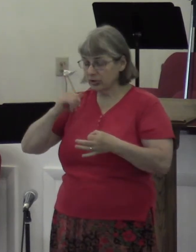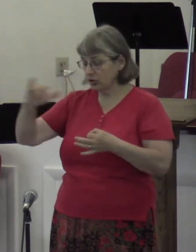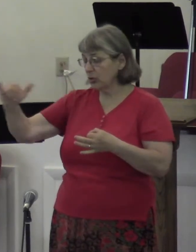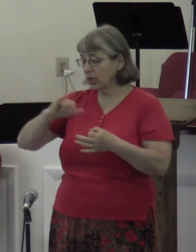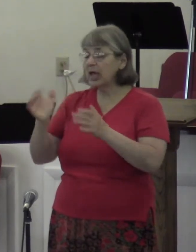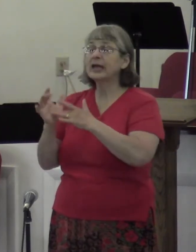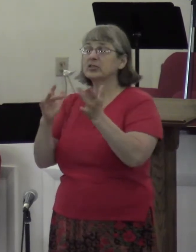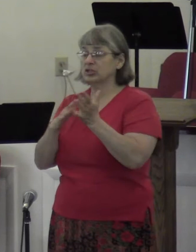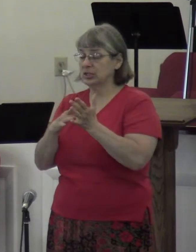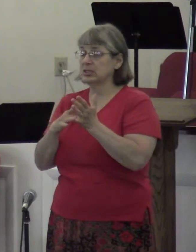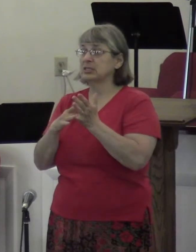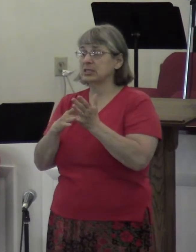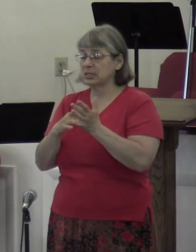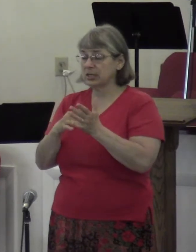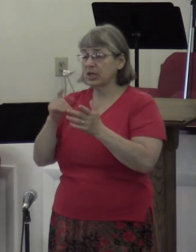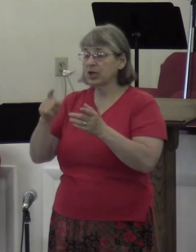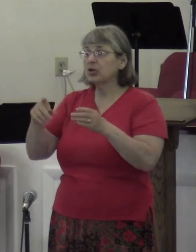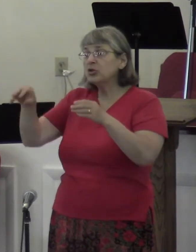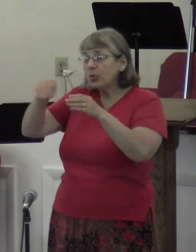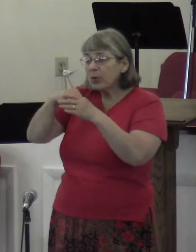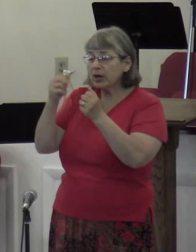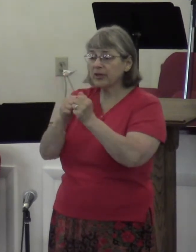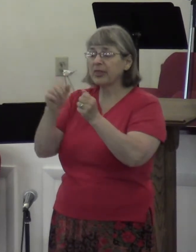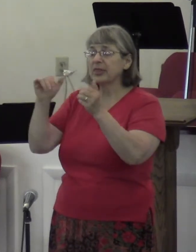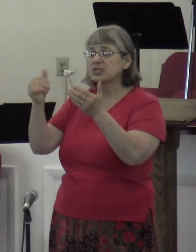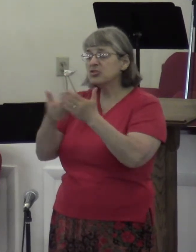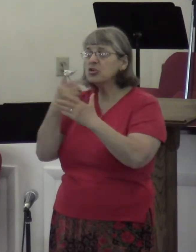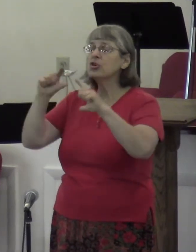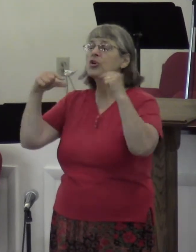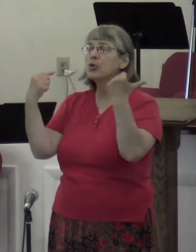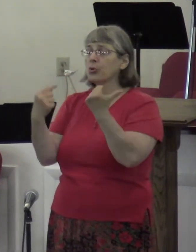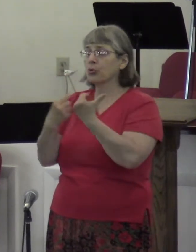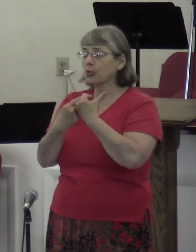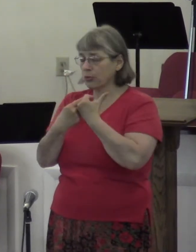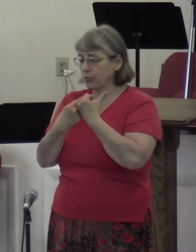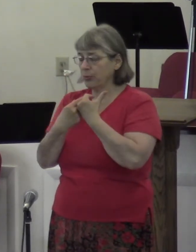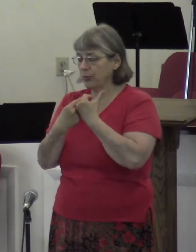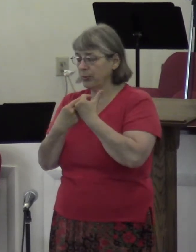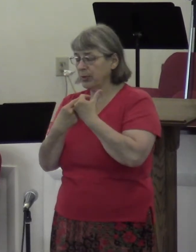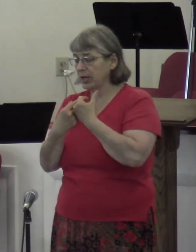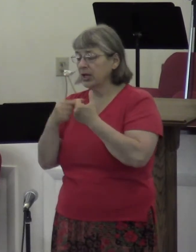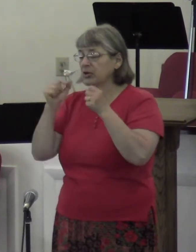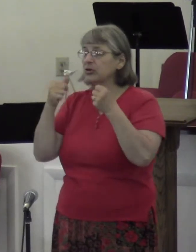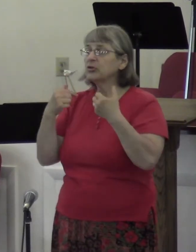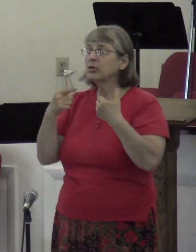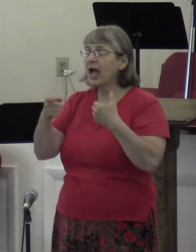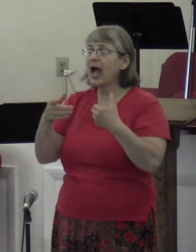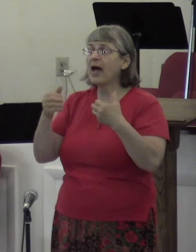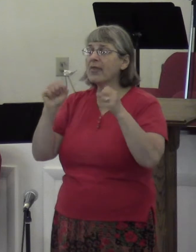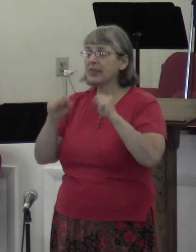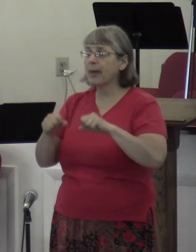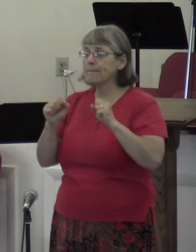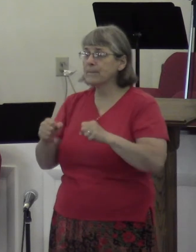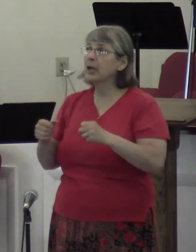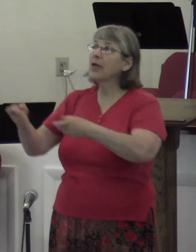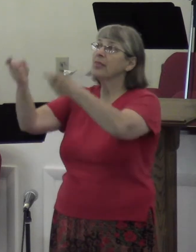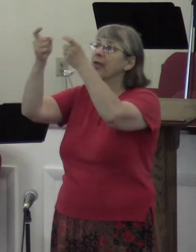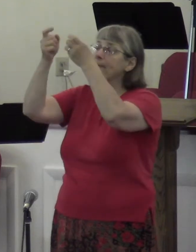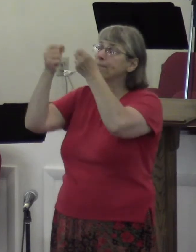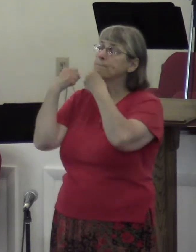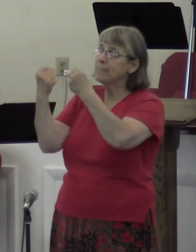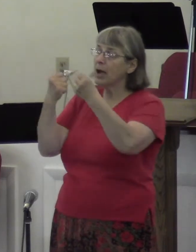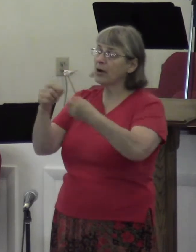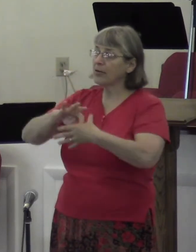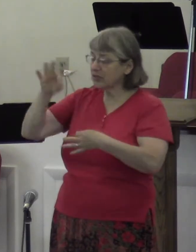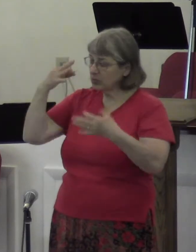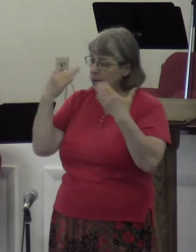like Jesus. You are a part of this new race. You have the capability because of the power of the Spirit in you. What